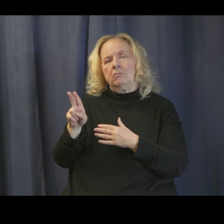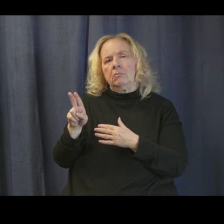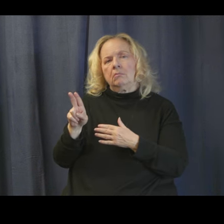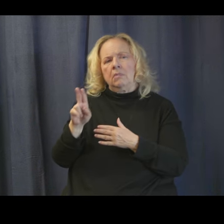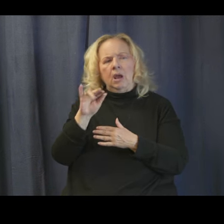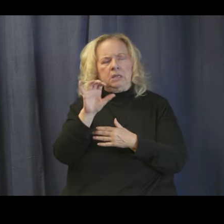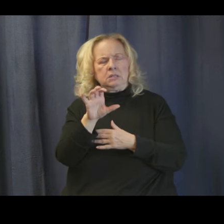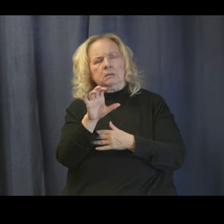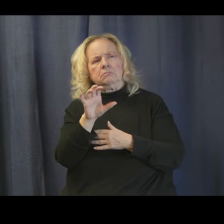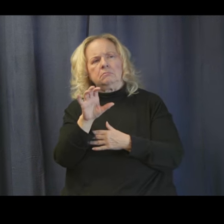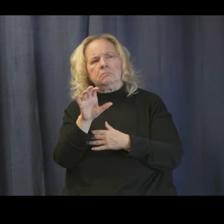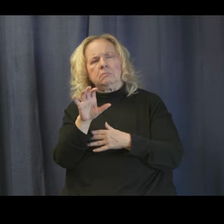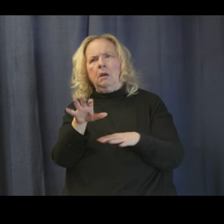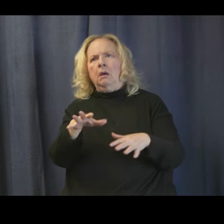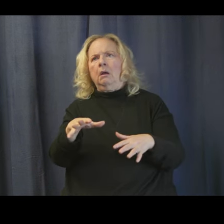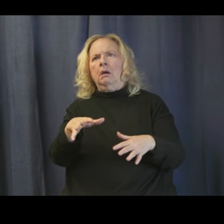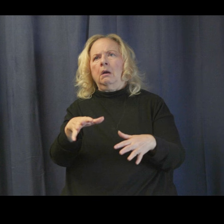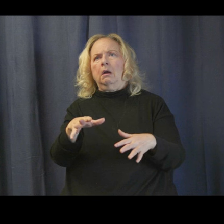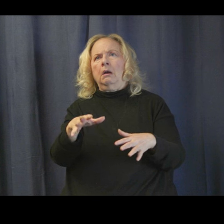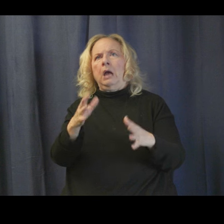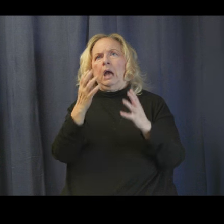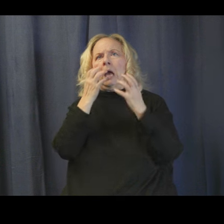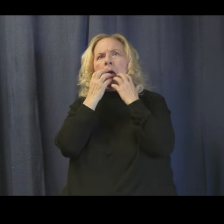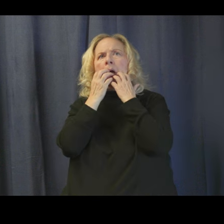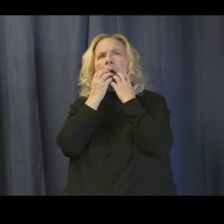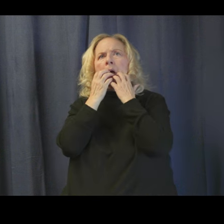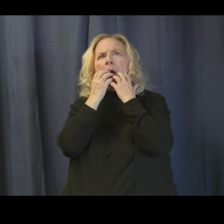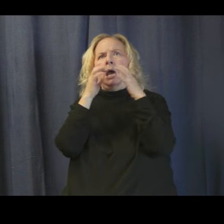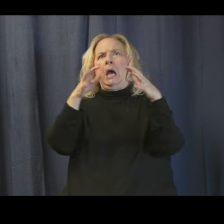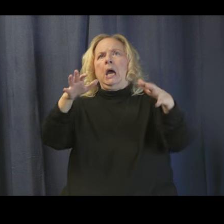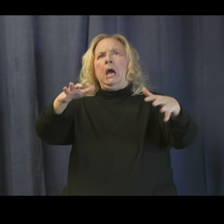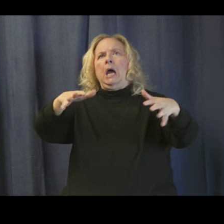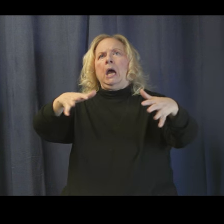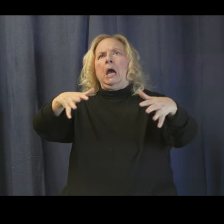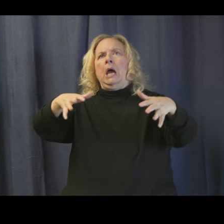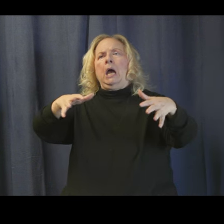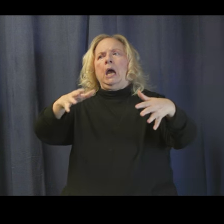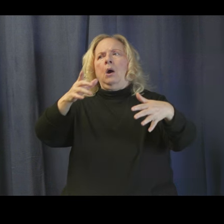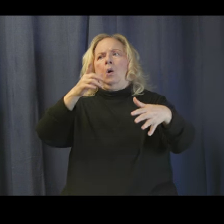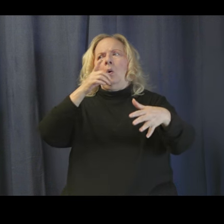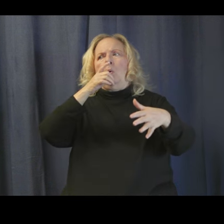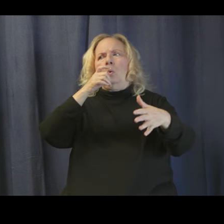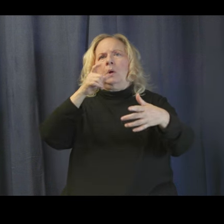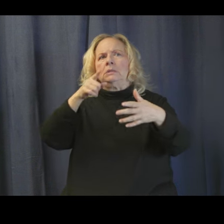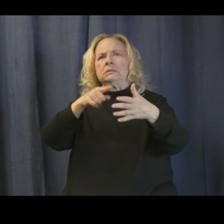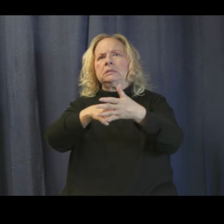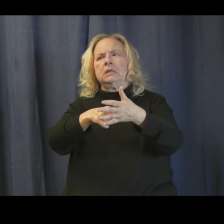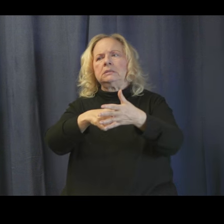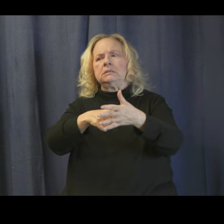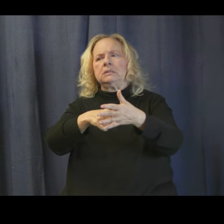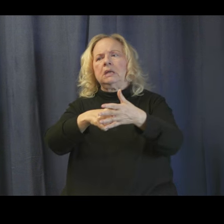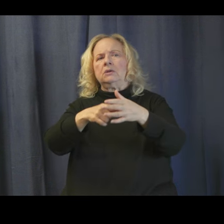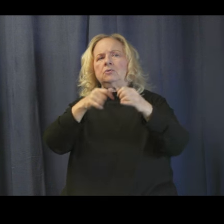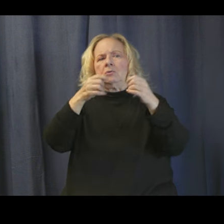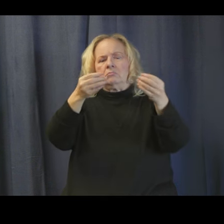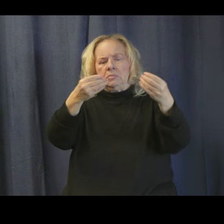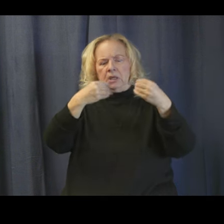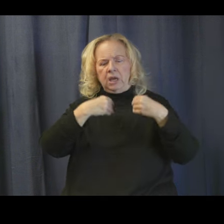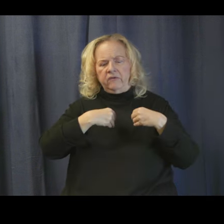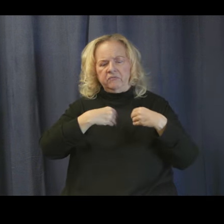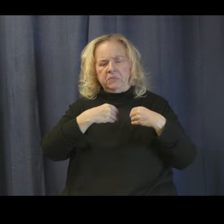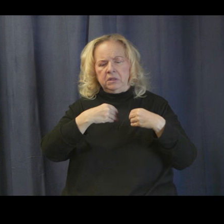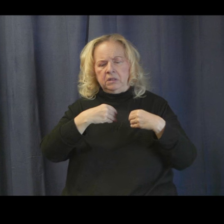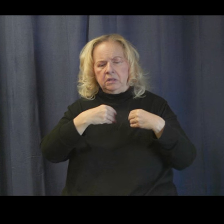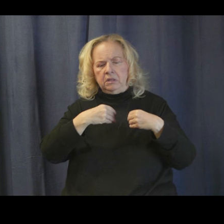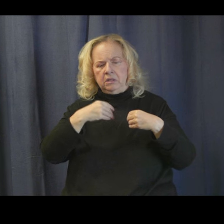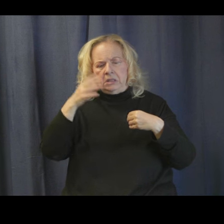And then Isaac starts trembling very exceedingly. And he said, well, who is this that has taken the venison and brought it to